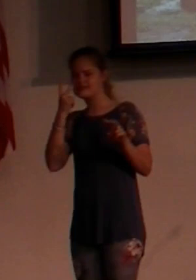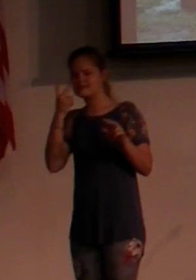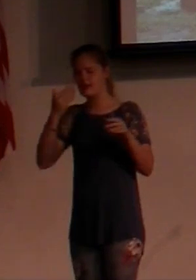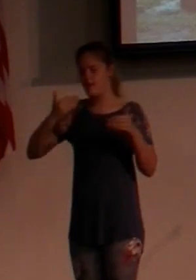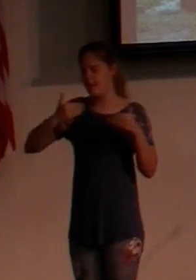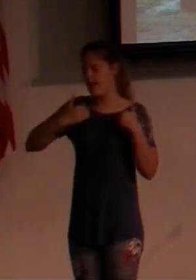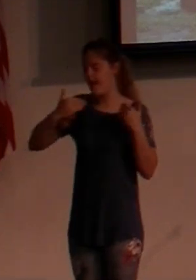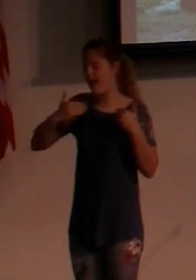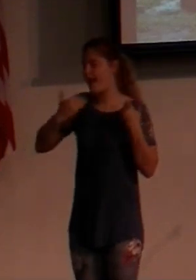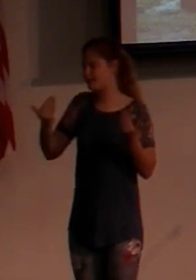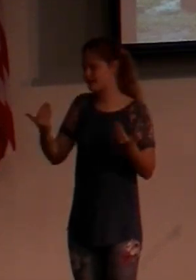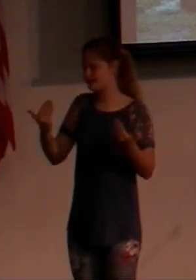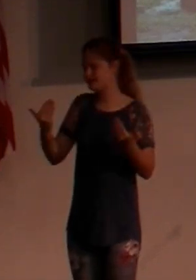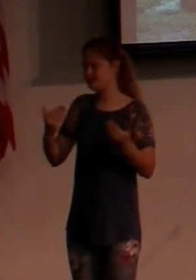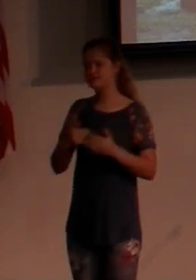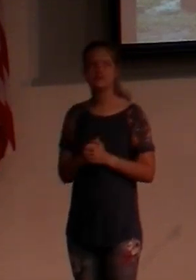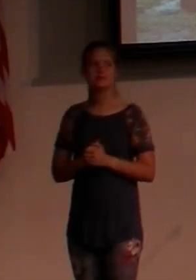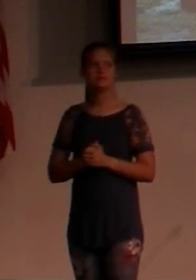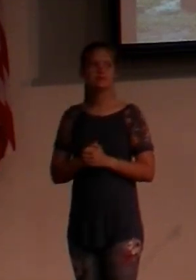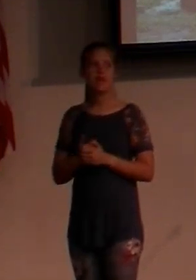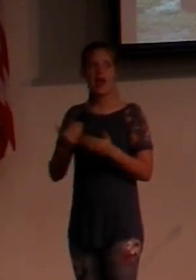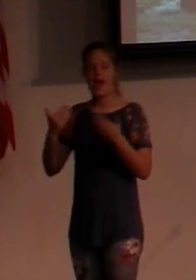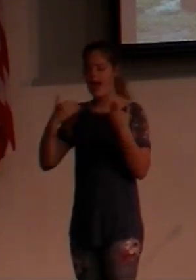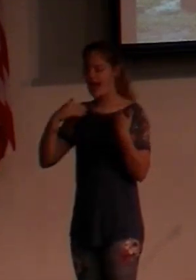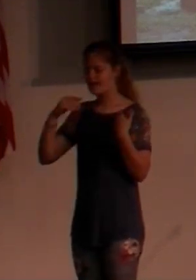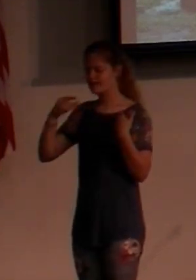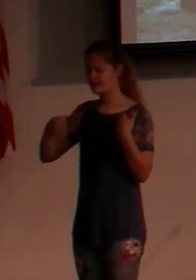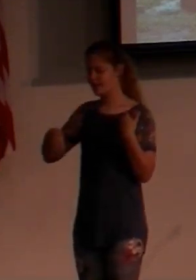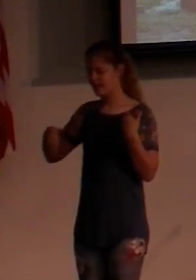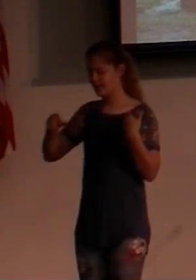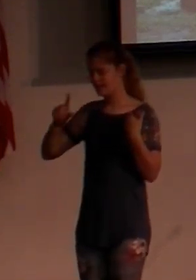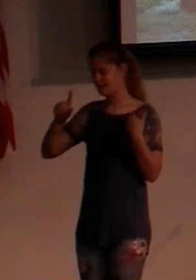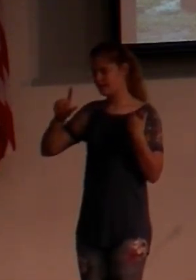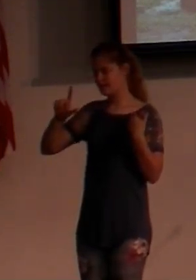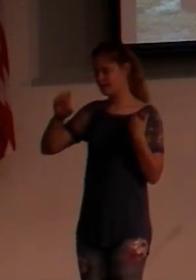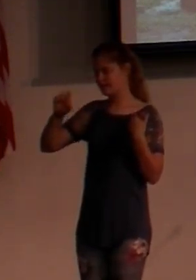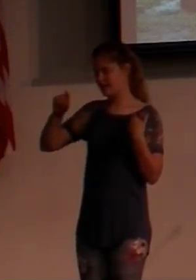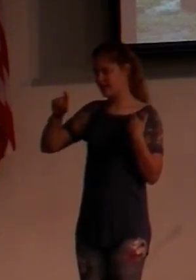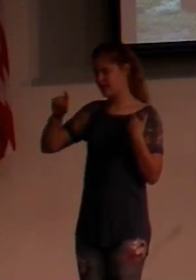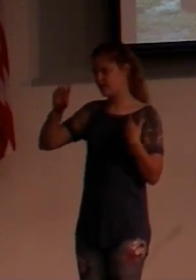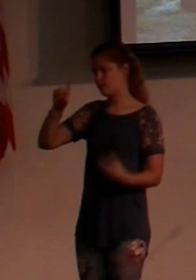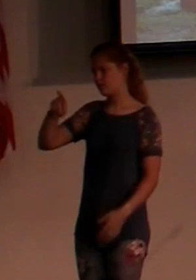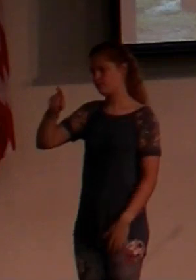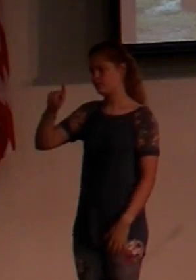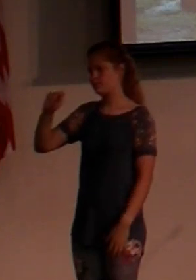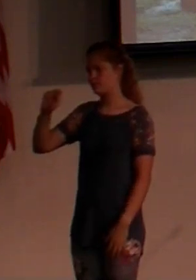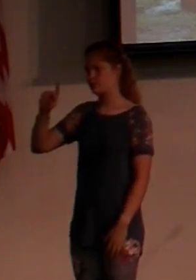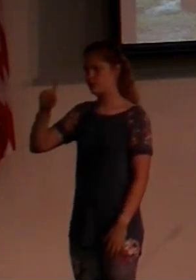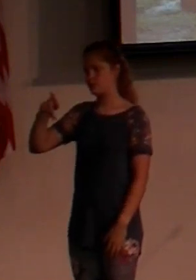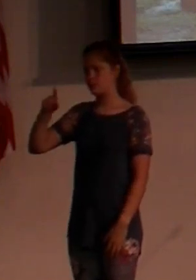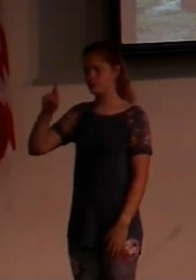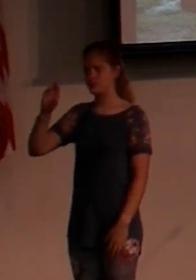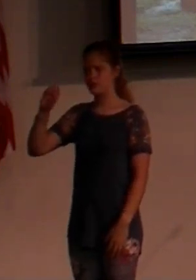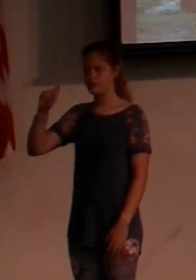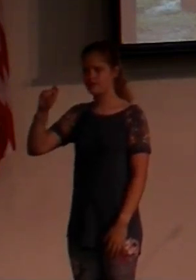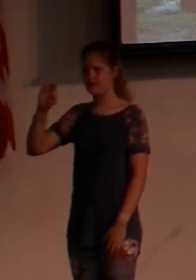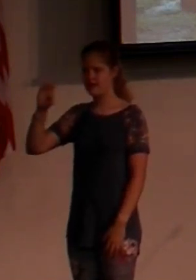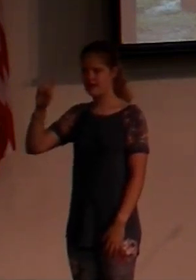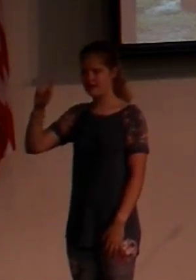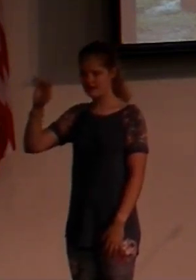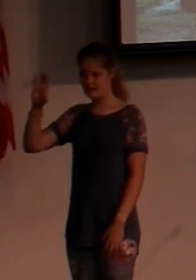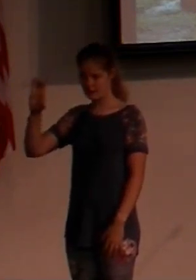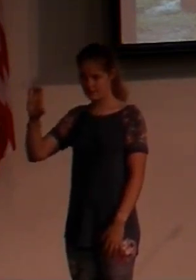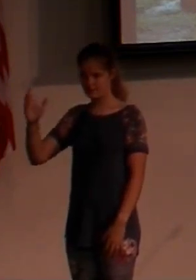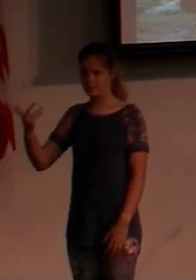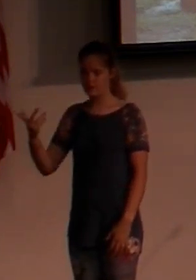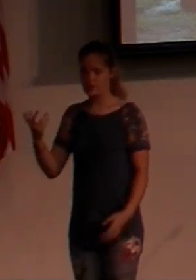And he also has, like I said, he has a prosthetic leg. And many of these houses there, they're all elevated. Many